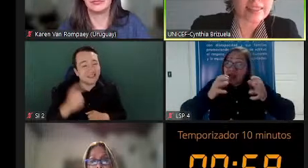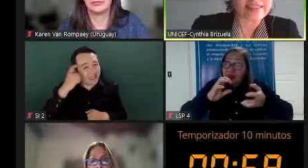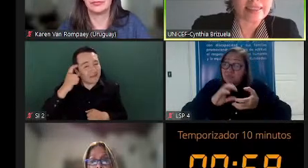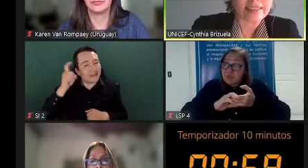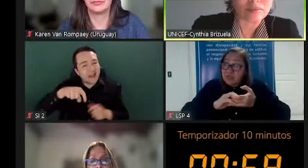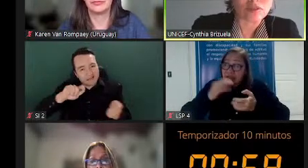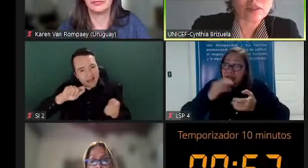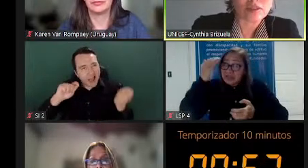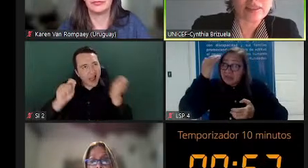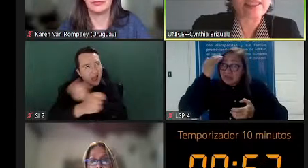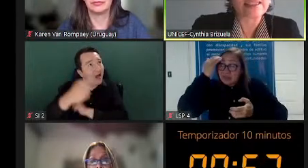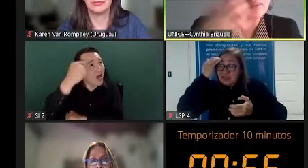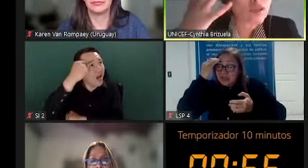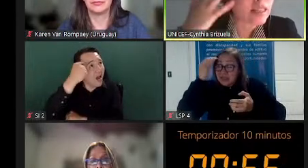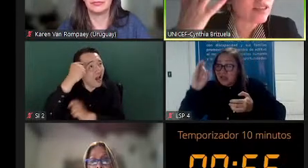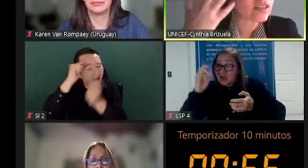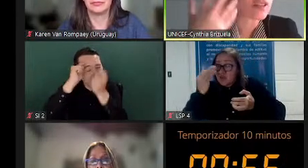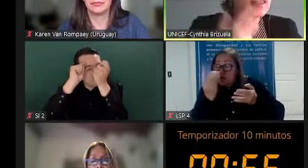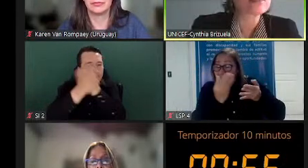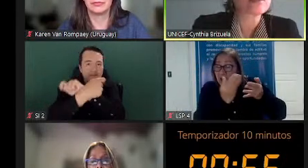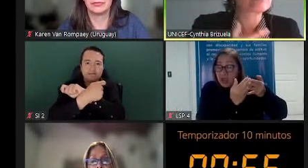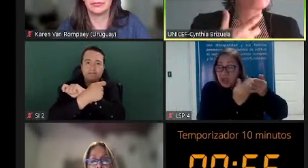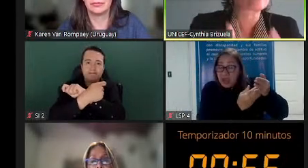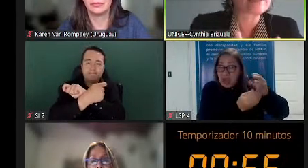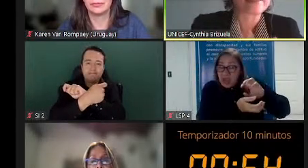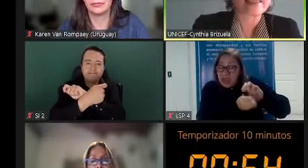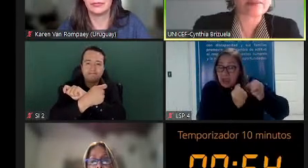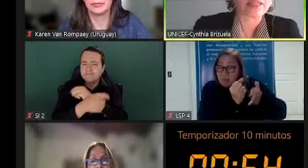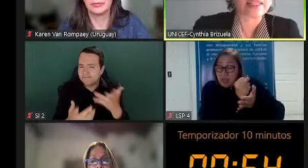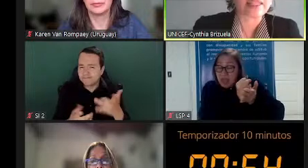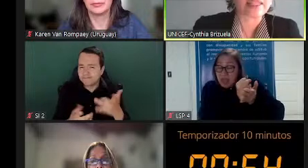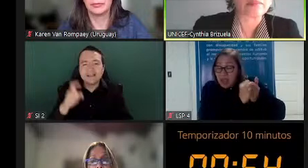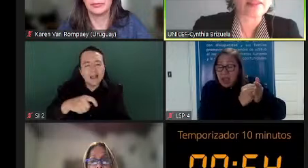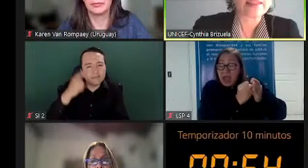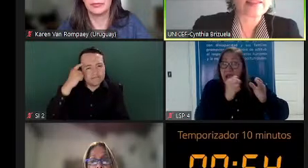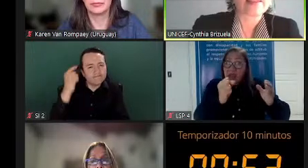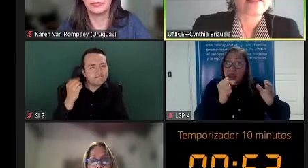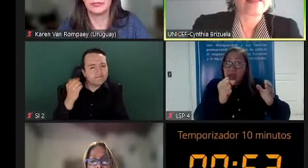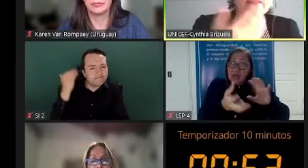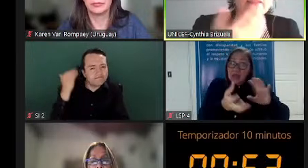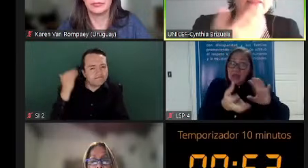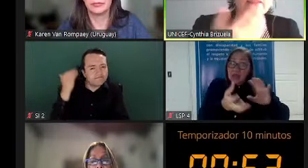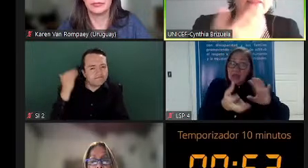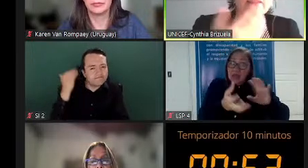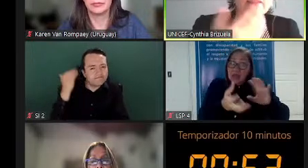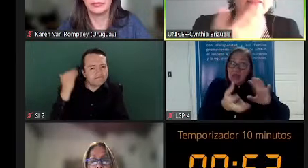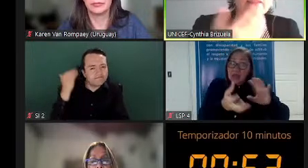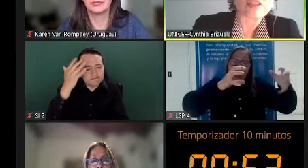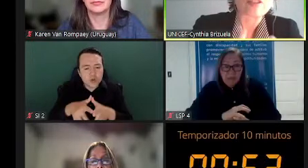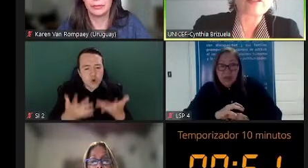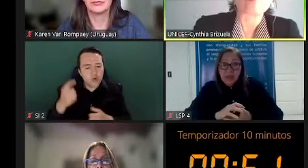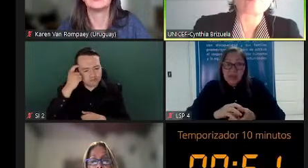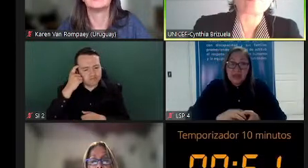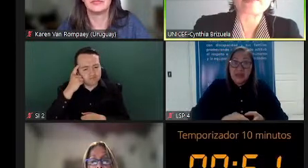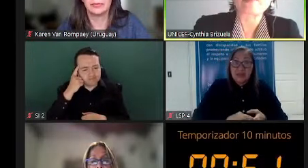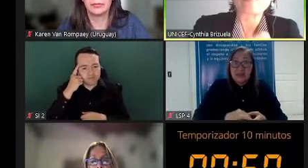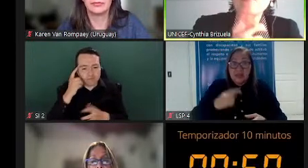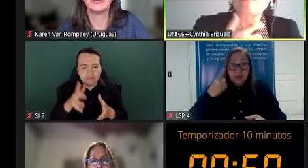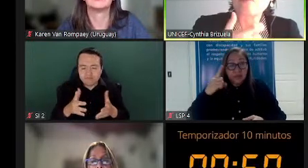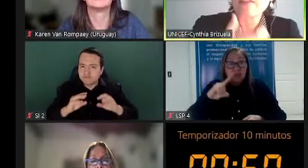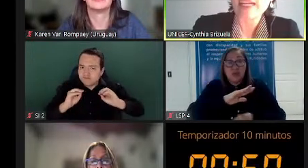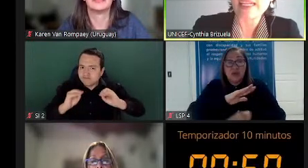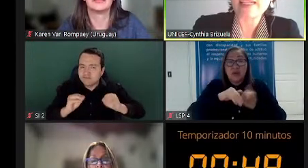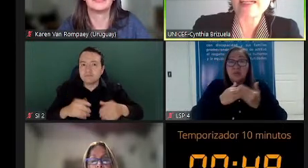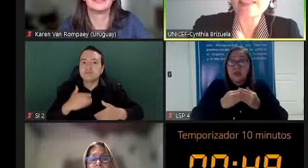to change the paradigm and we need to reflect on what the paradigm